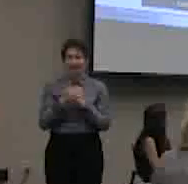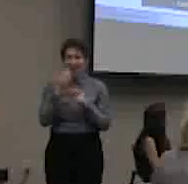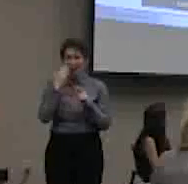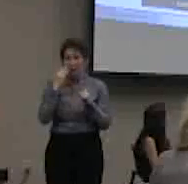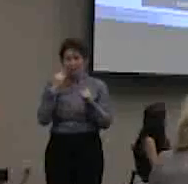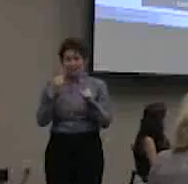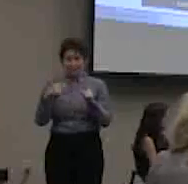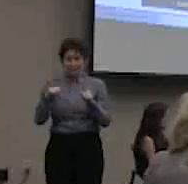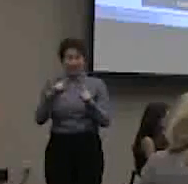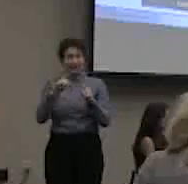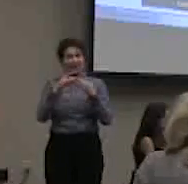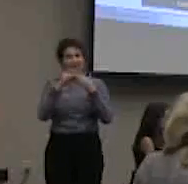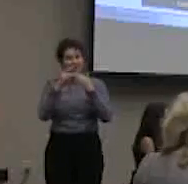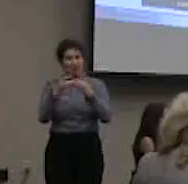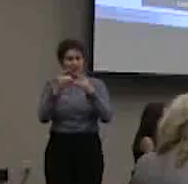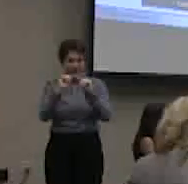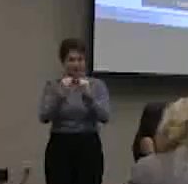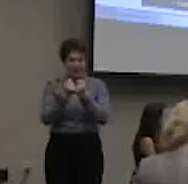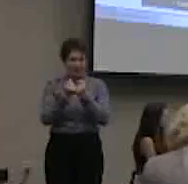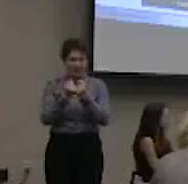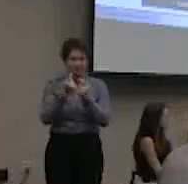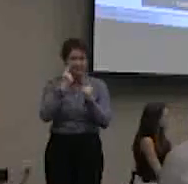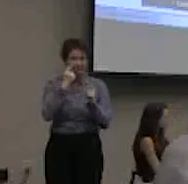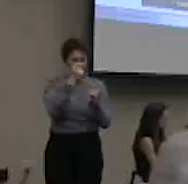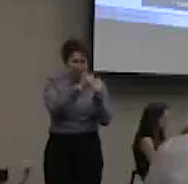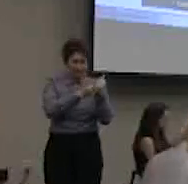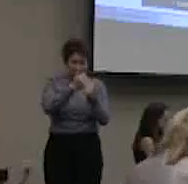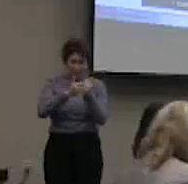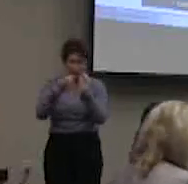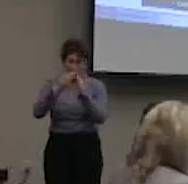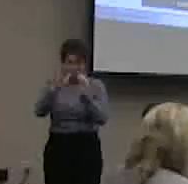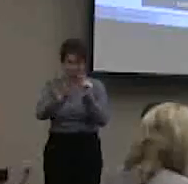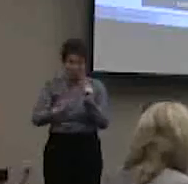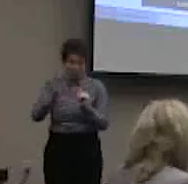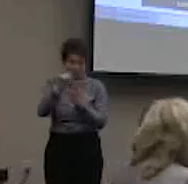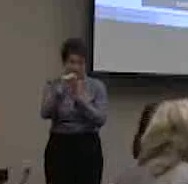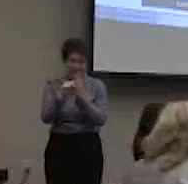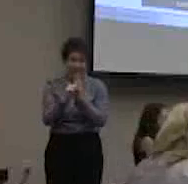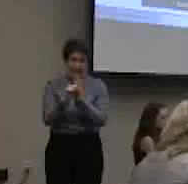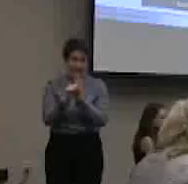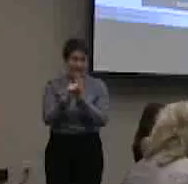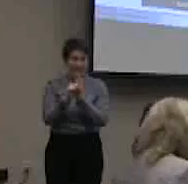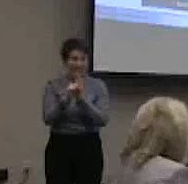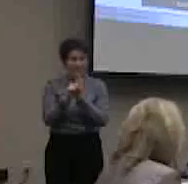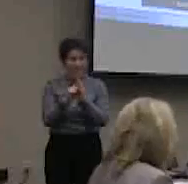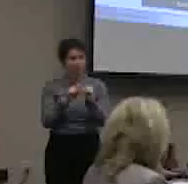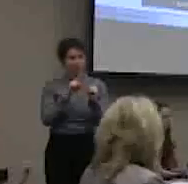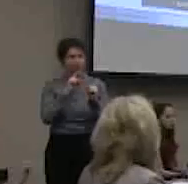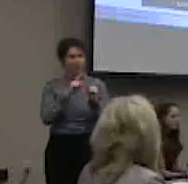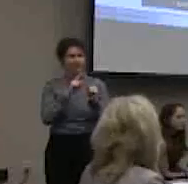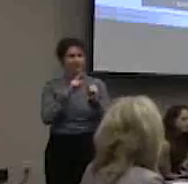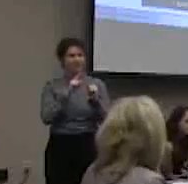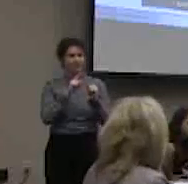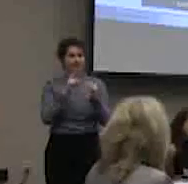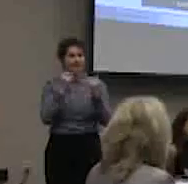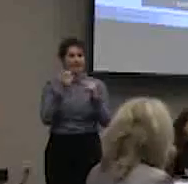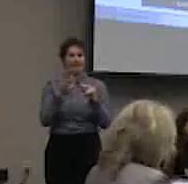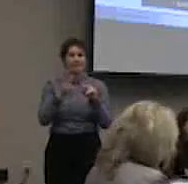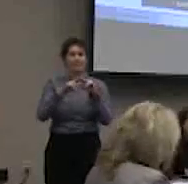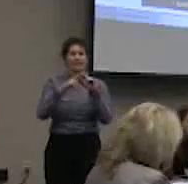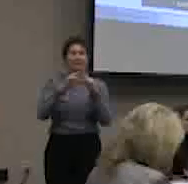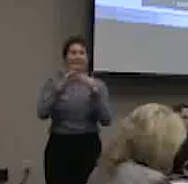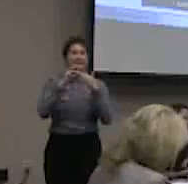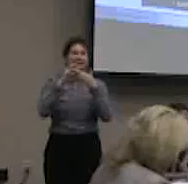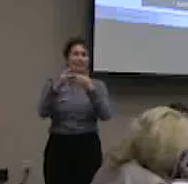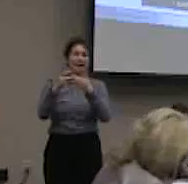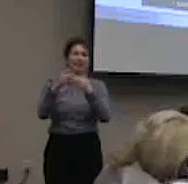leadership teams for every community in the state that are building, guiding, and